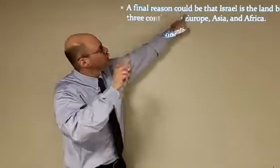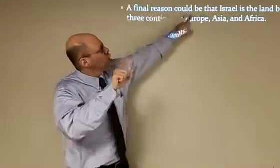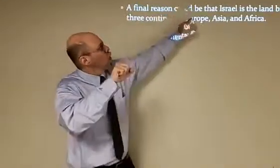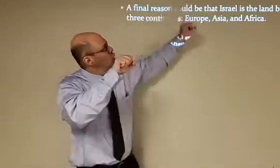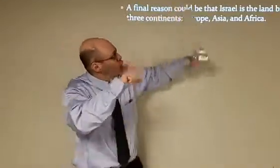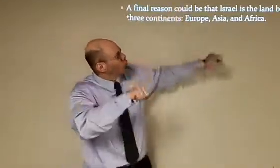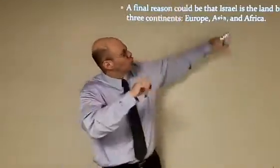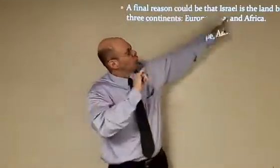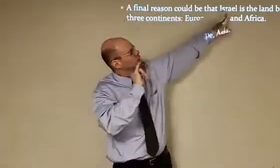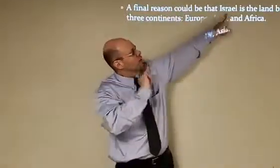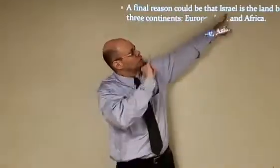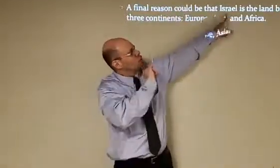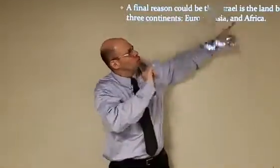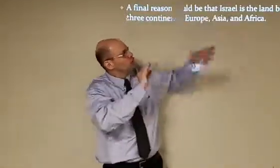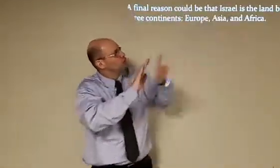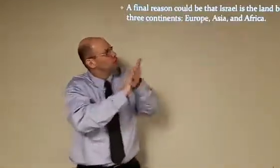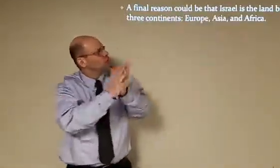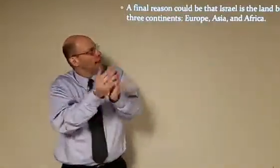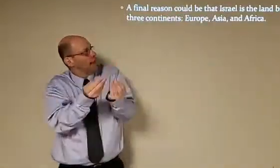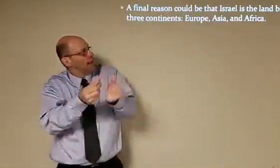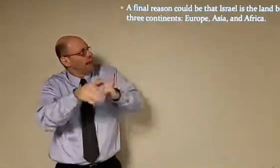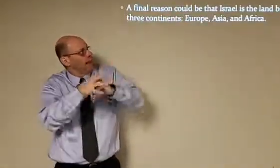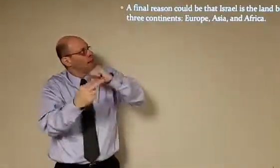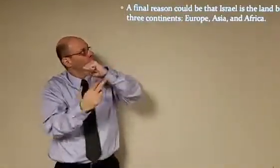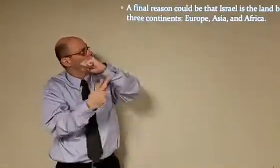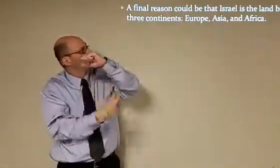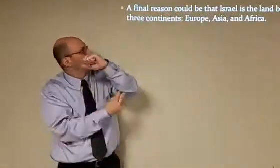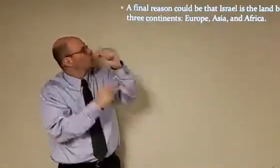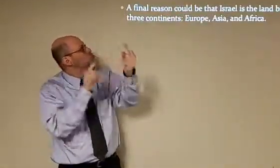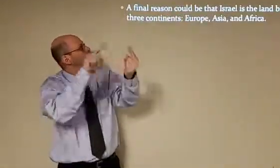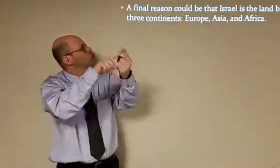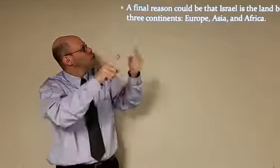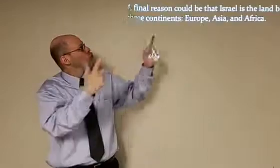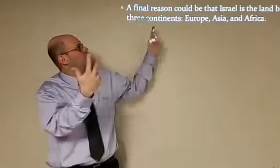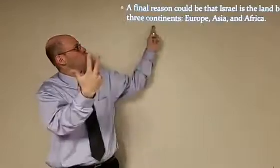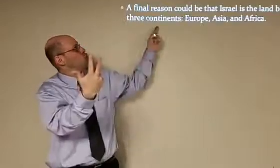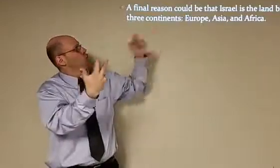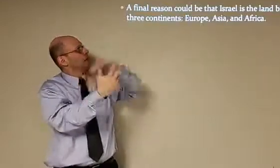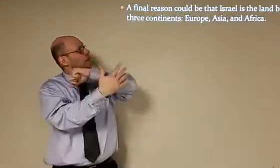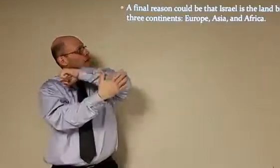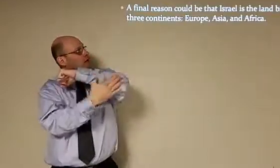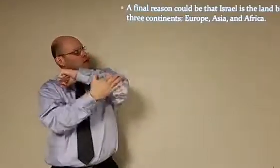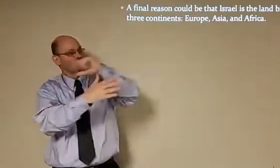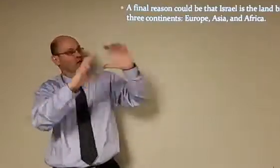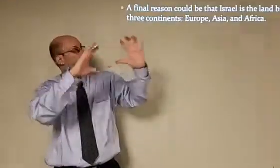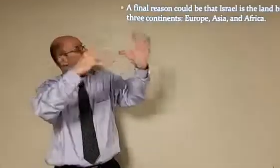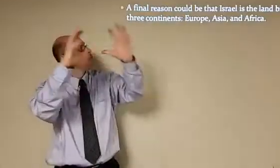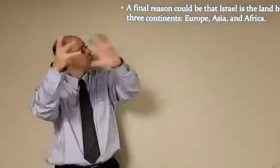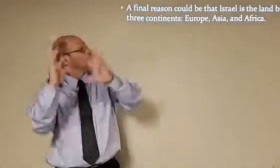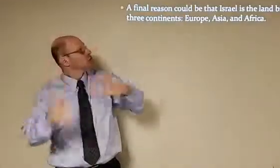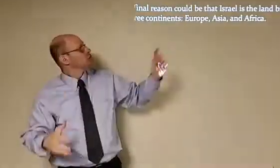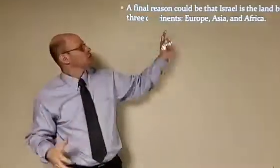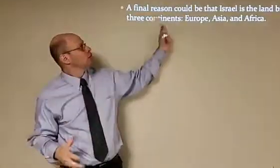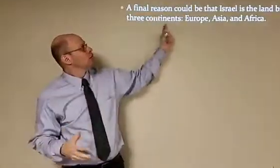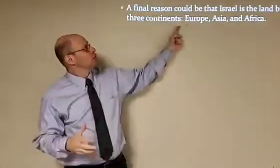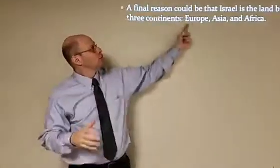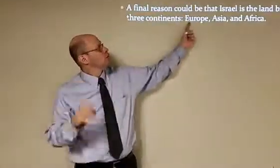The final reason could be that Israel is the land bridge to 3 continents. You have Europe, Asia,